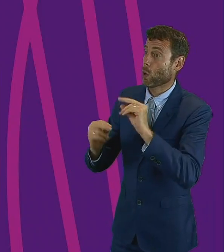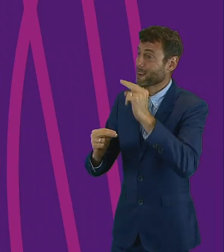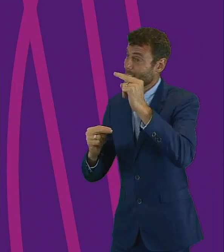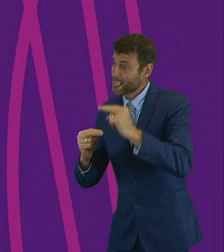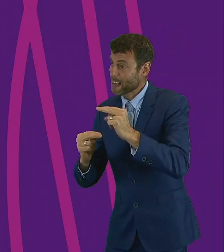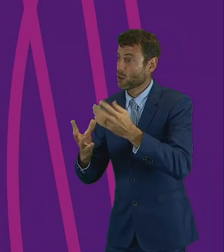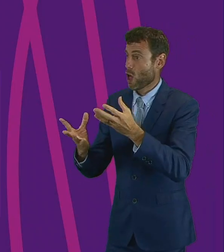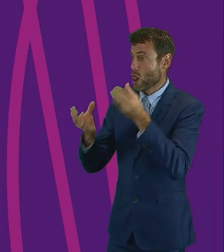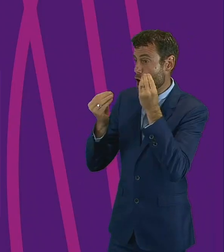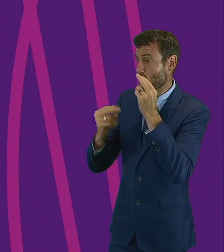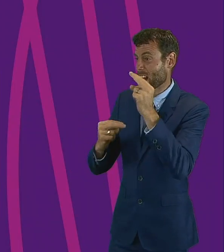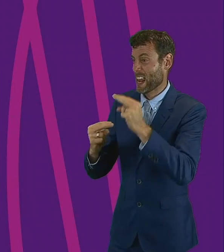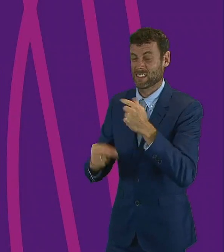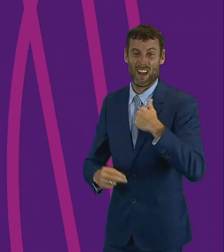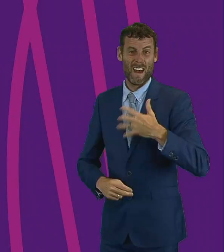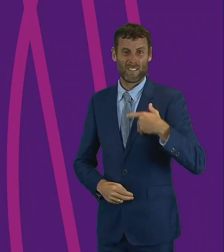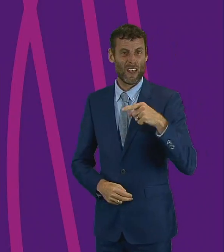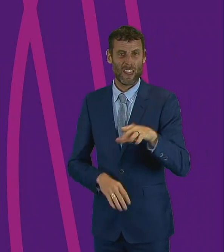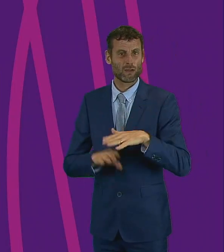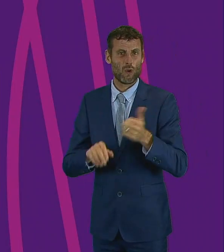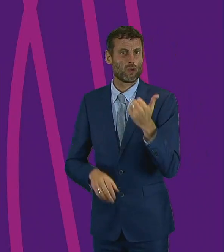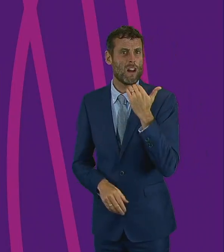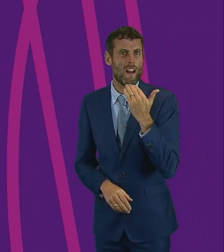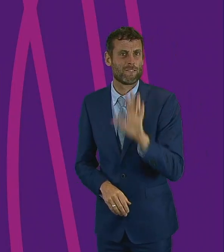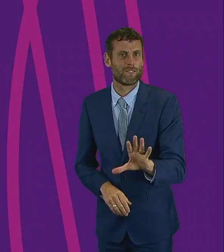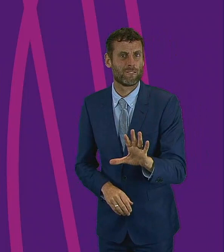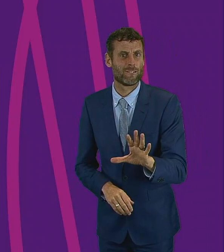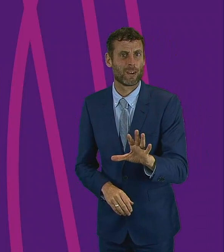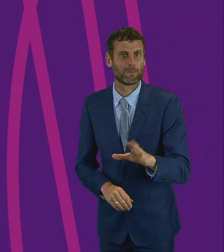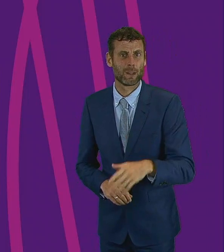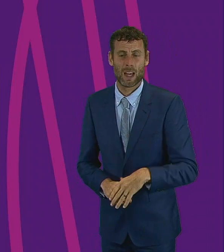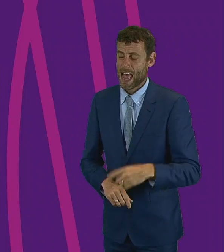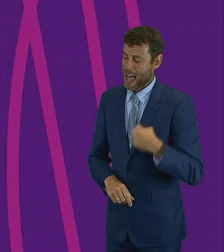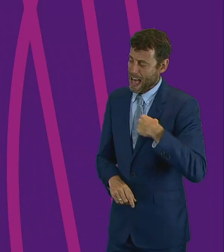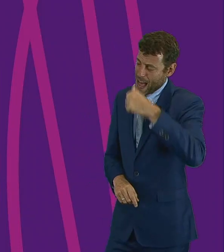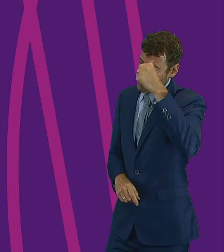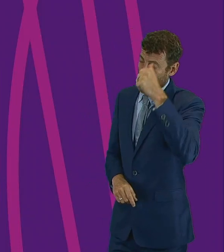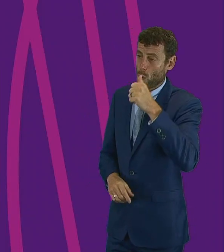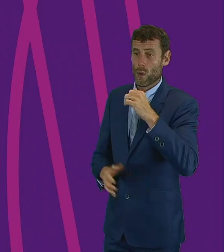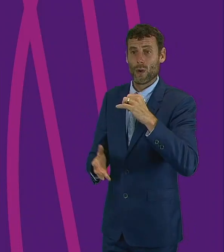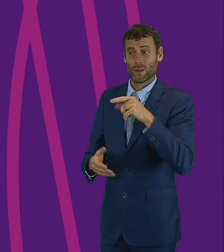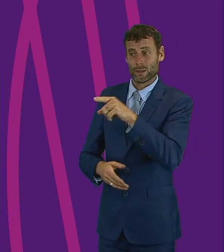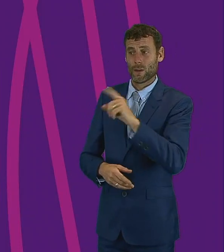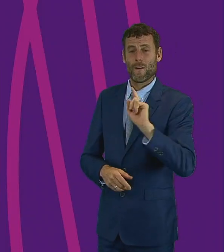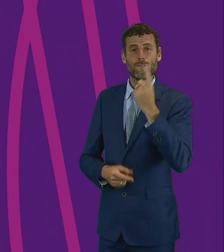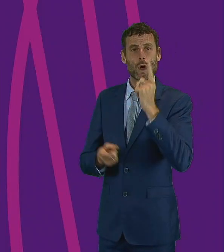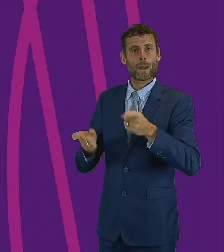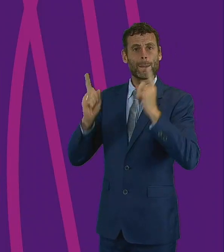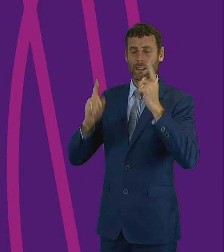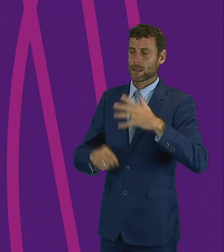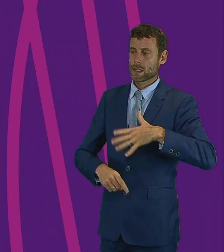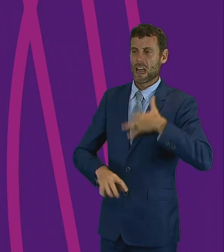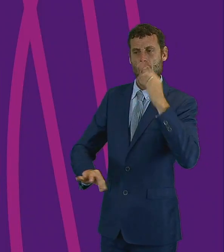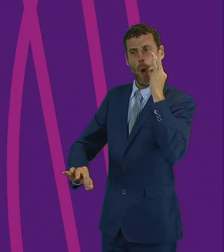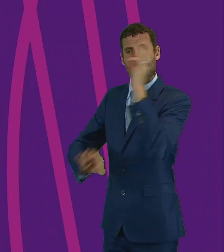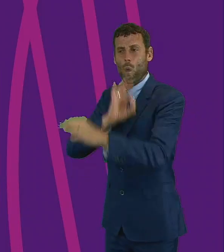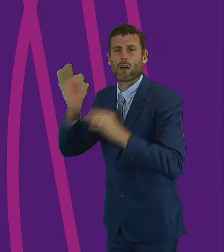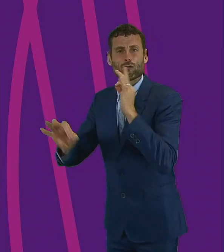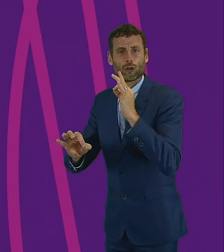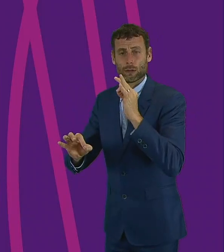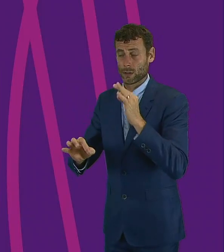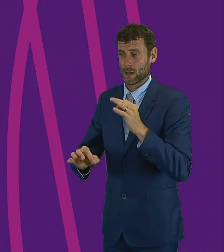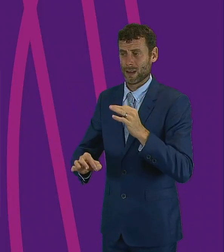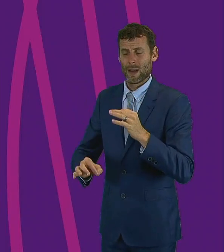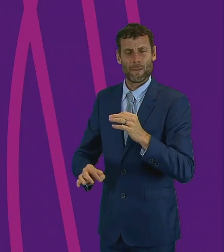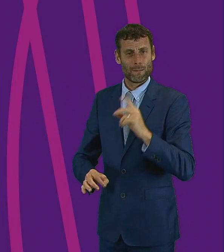not sure that's good enough. Now, I know that the First Minister doesn't like to be asked questions on her record, but the fact is she deserves to be challenged